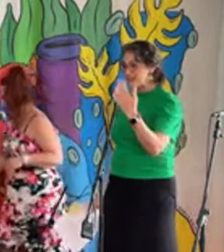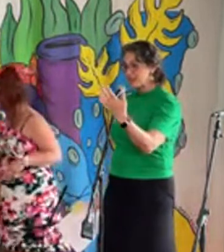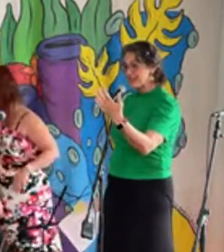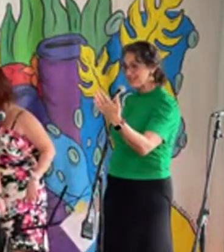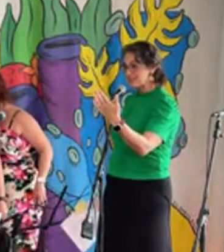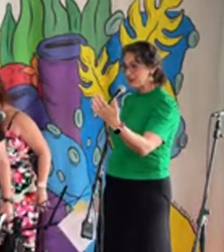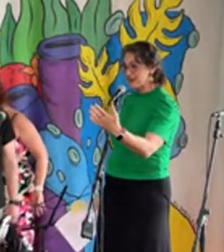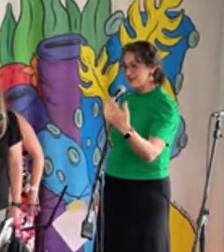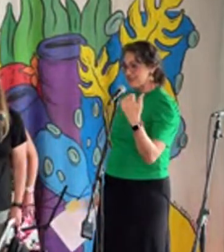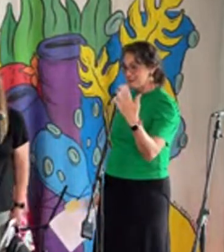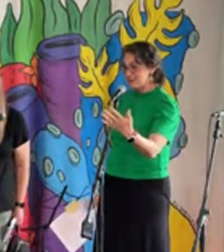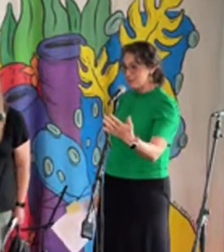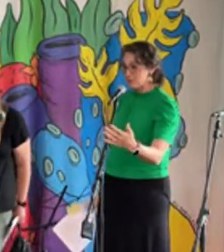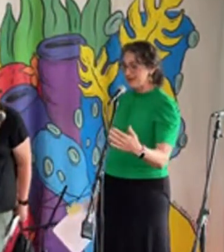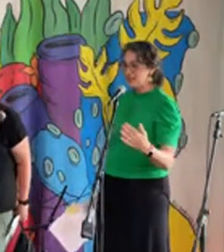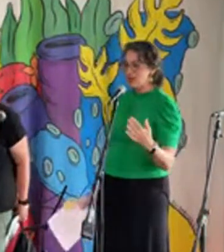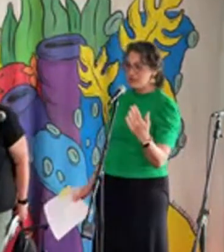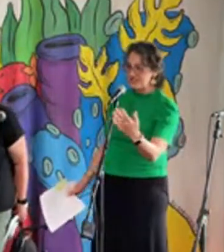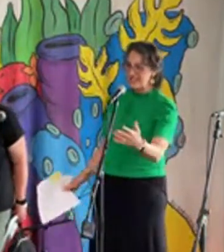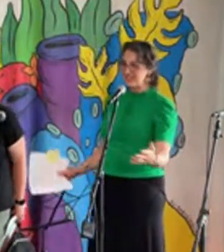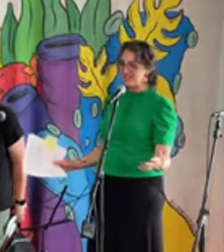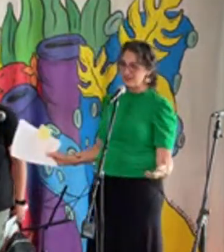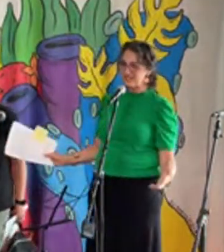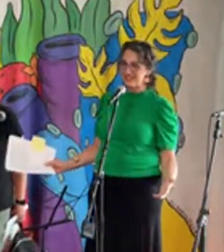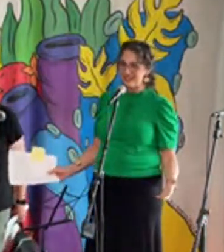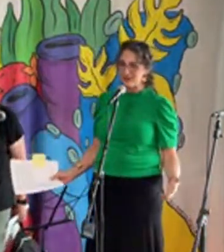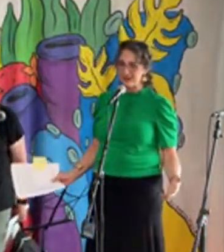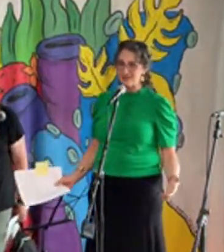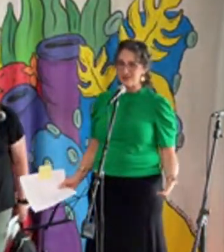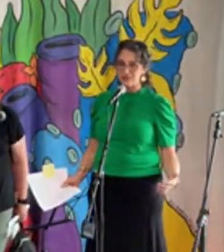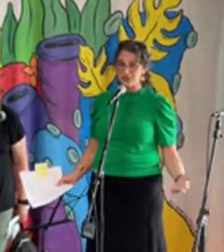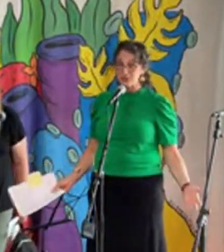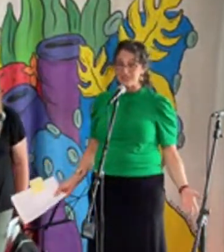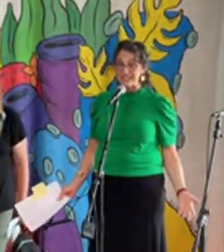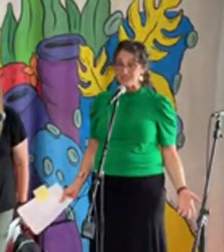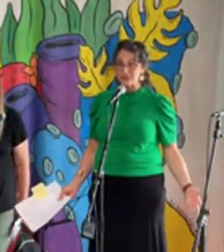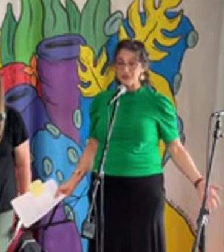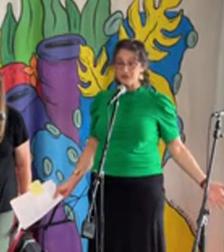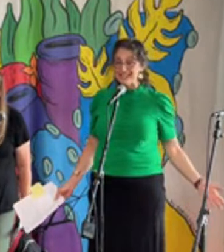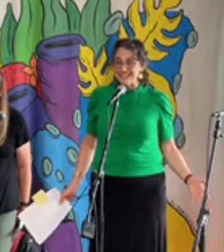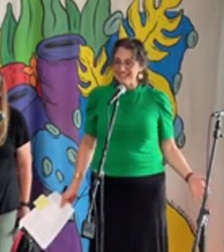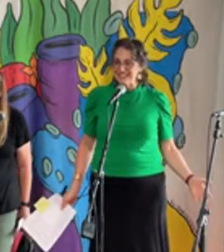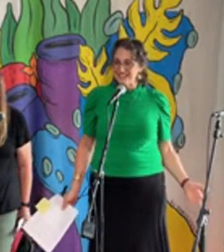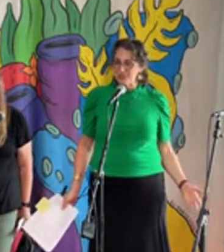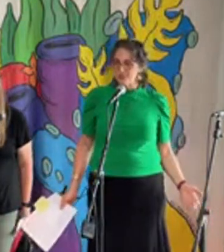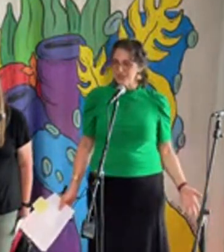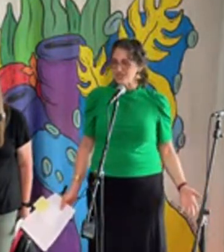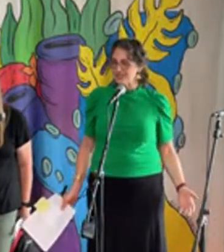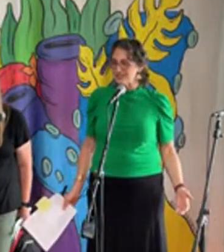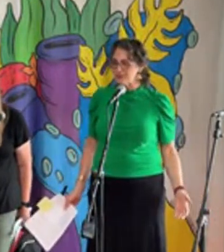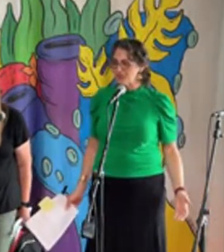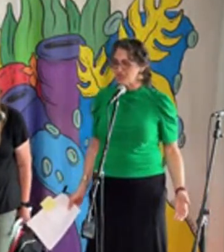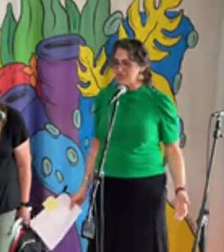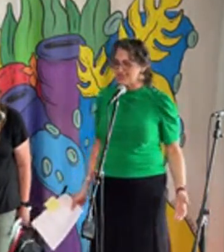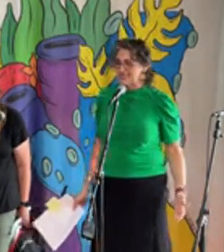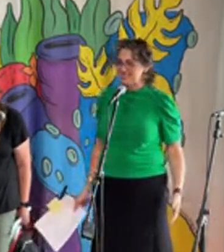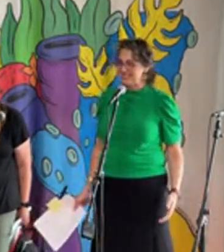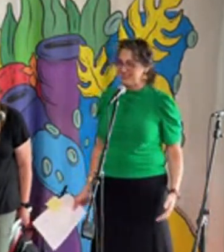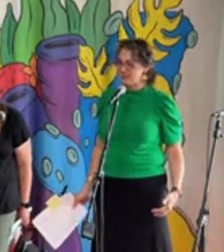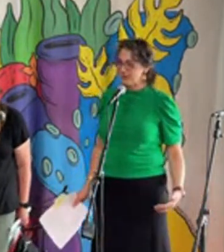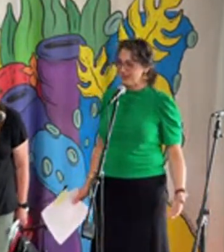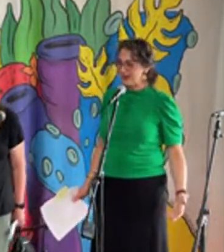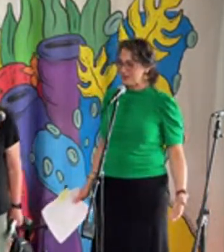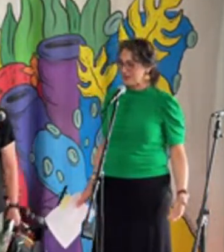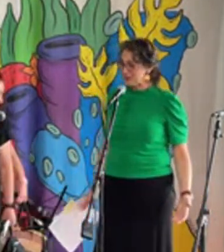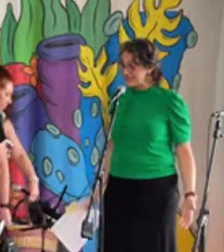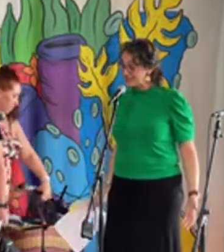please patronize the bar, tip them well. All the snacks you see laying around are for you to eat for free. So munch on some munchies.